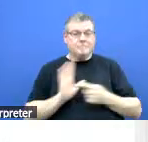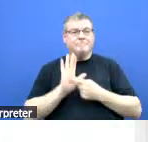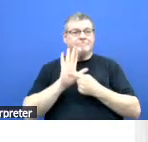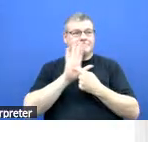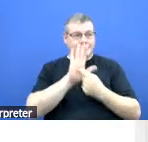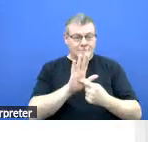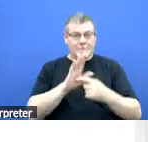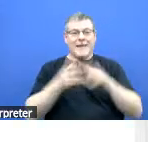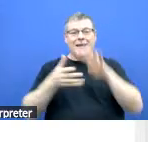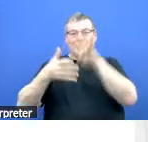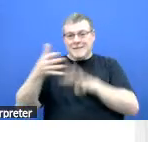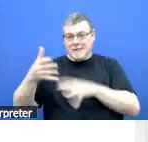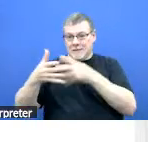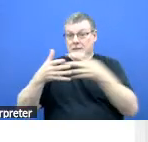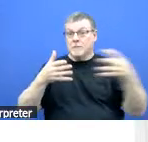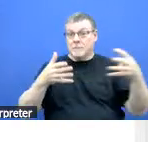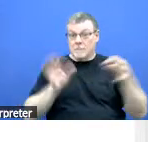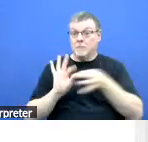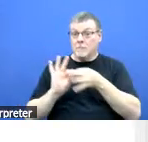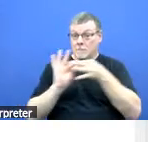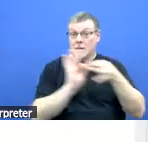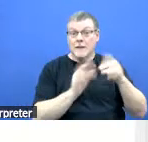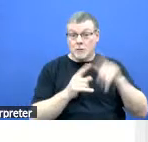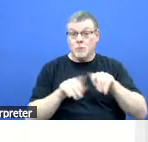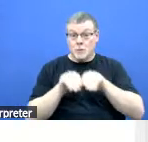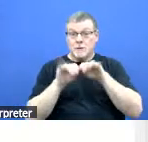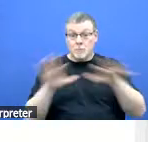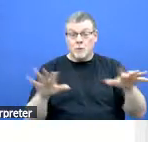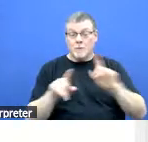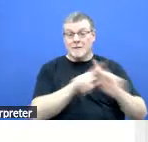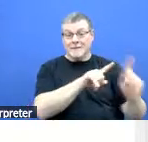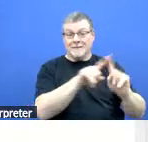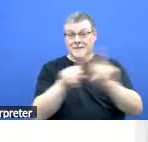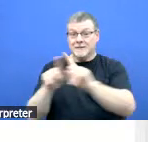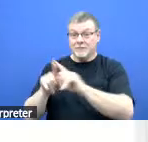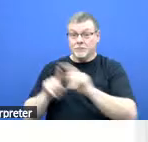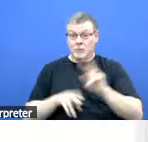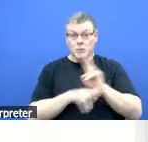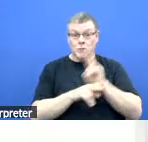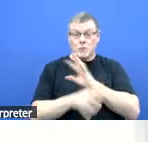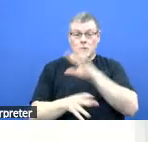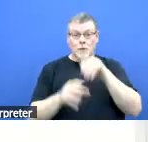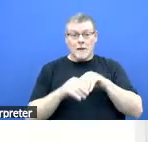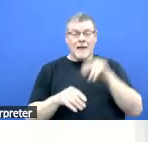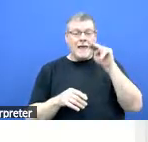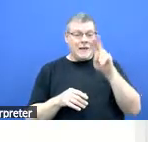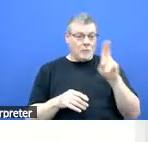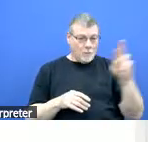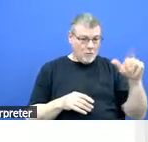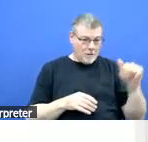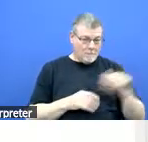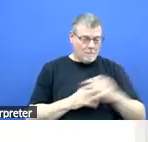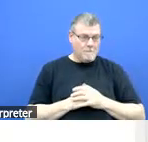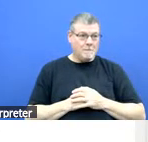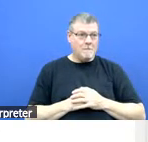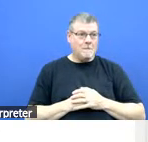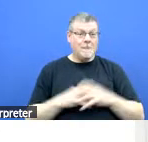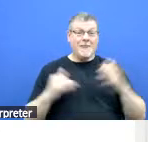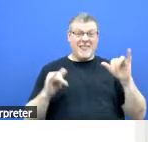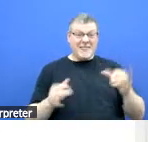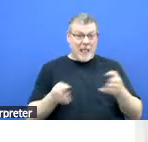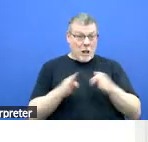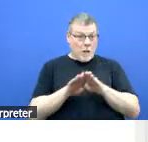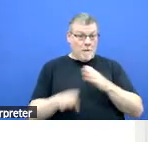and a table as it relates to the distribution of the various uses within the MURA. So that wraps up